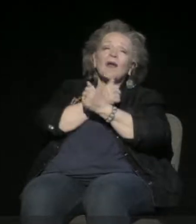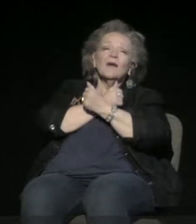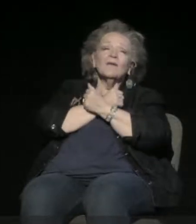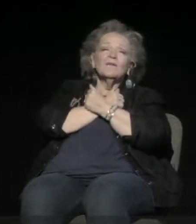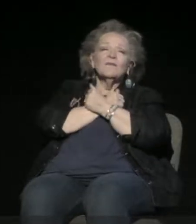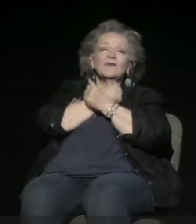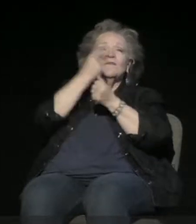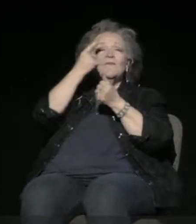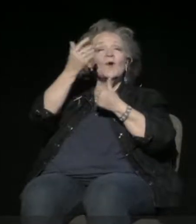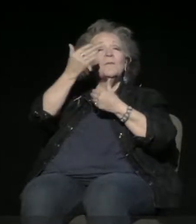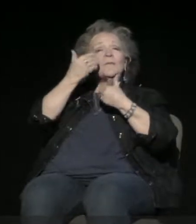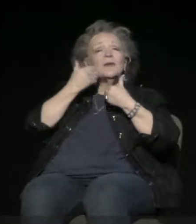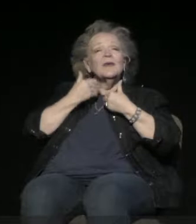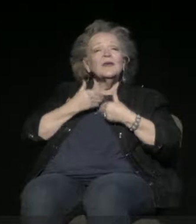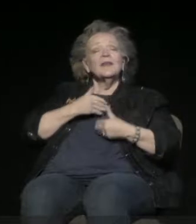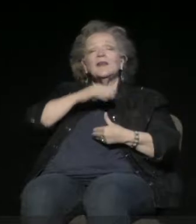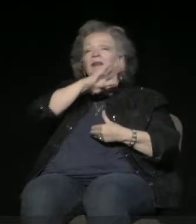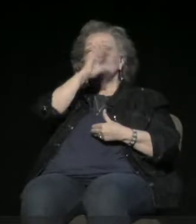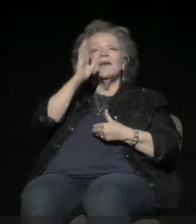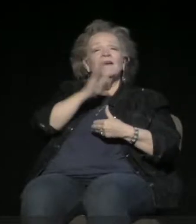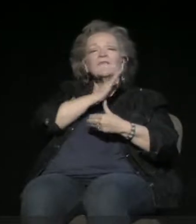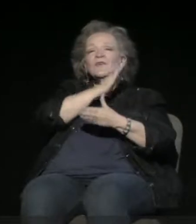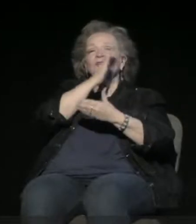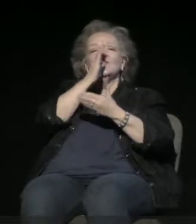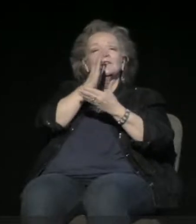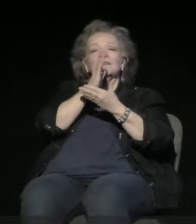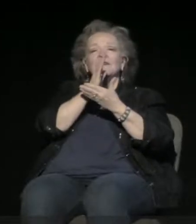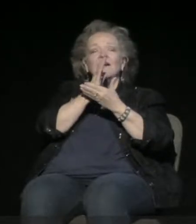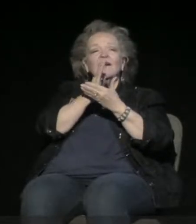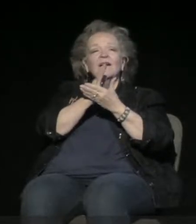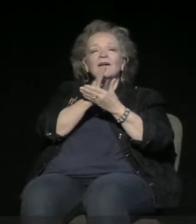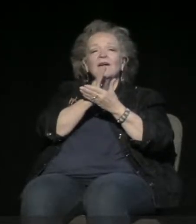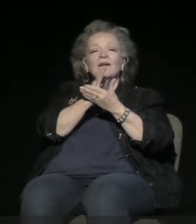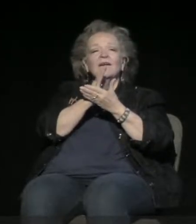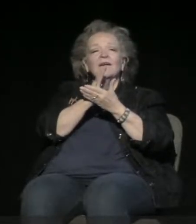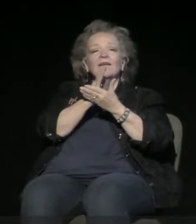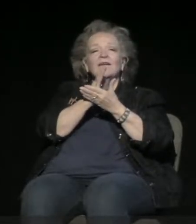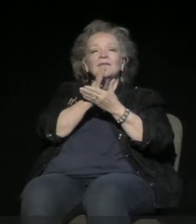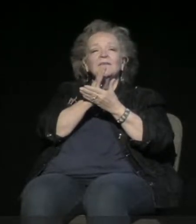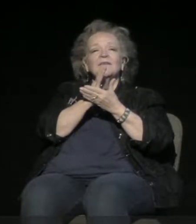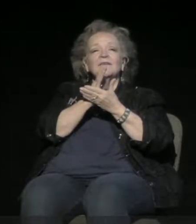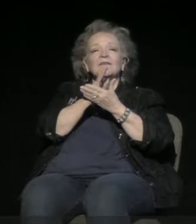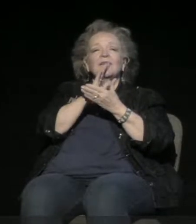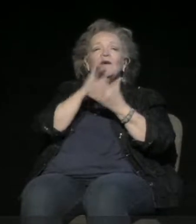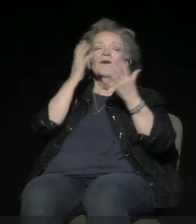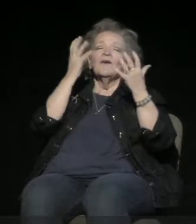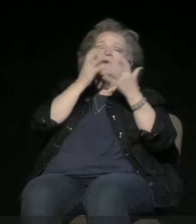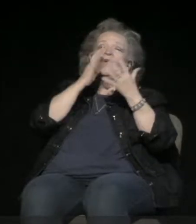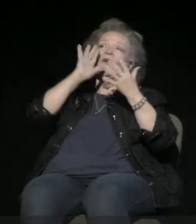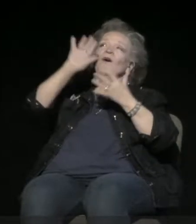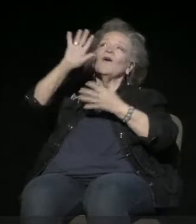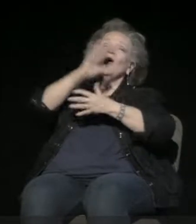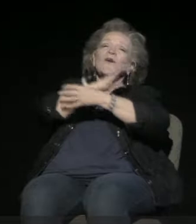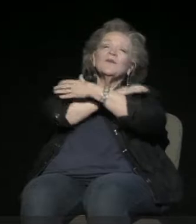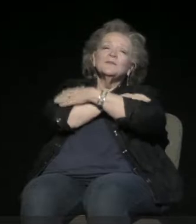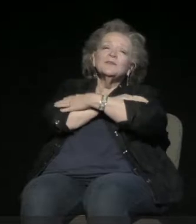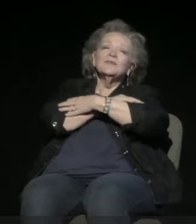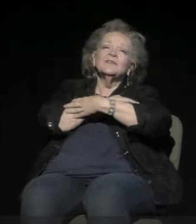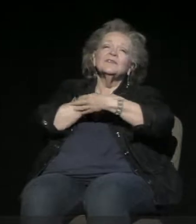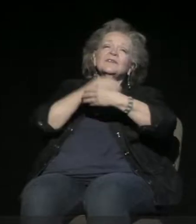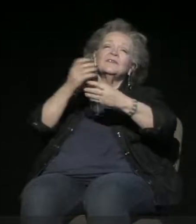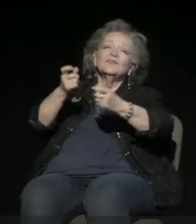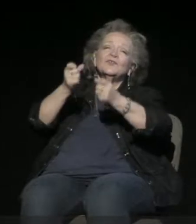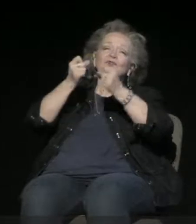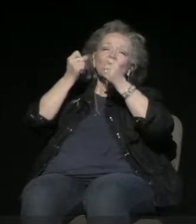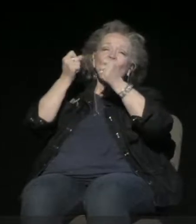love to me will never stop. Oh, His arms